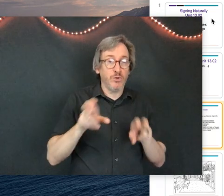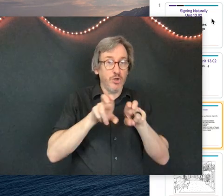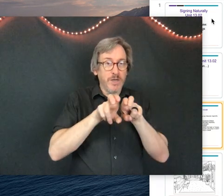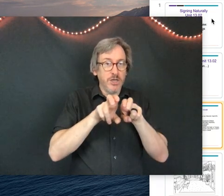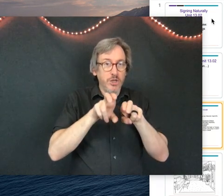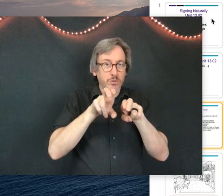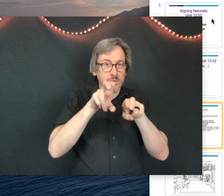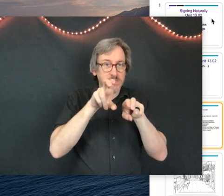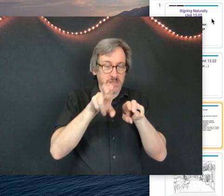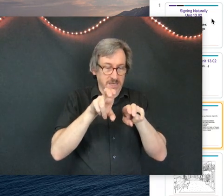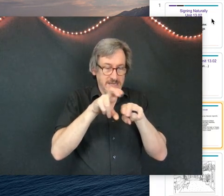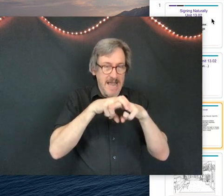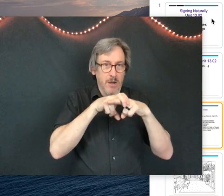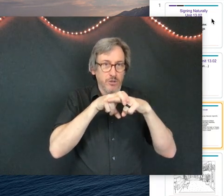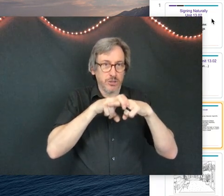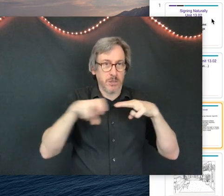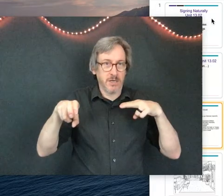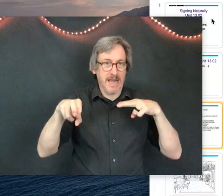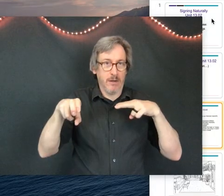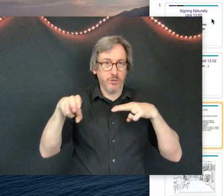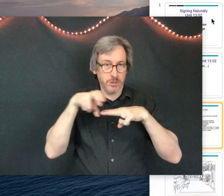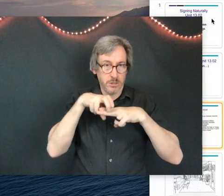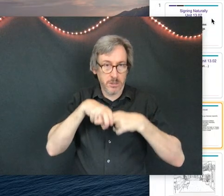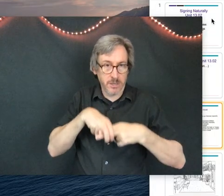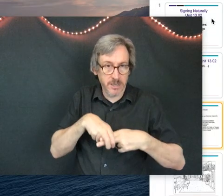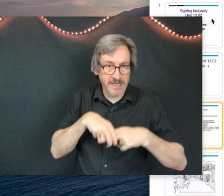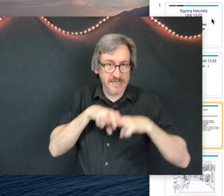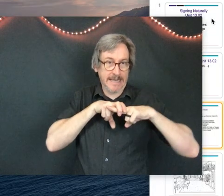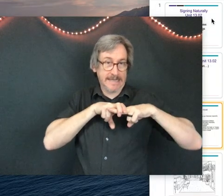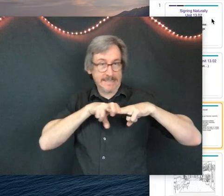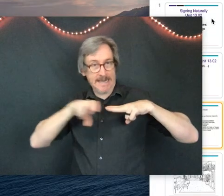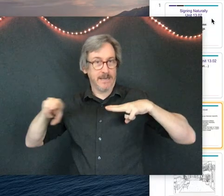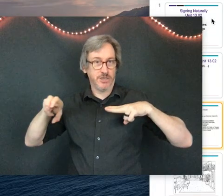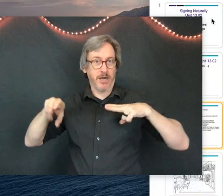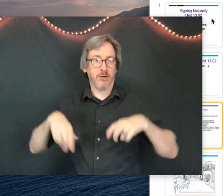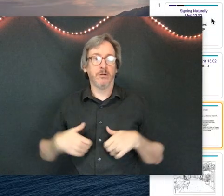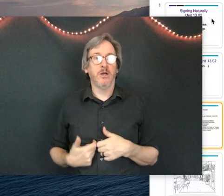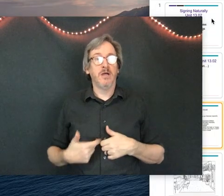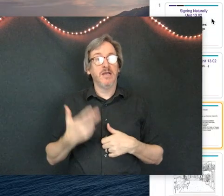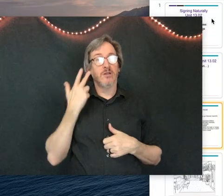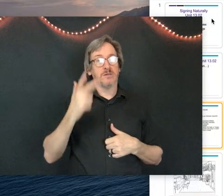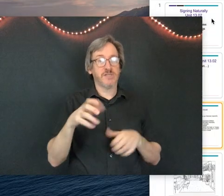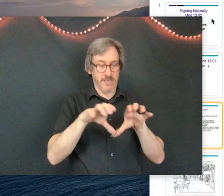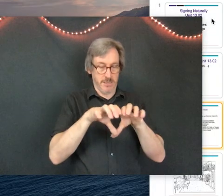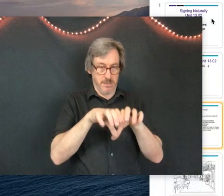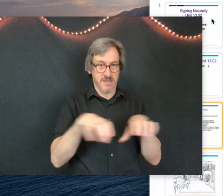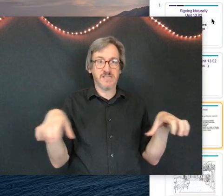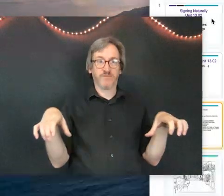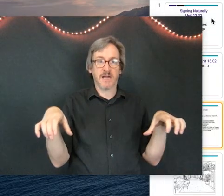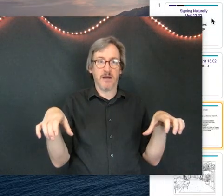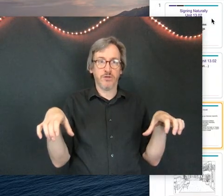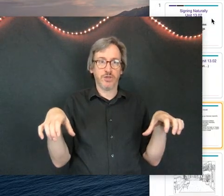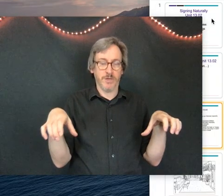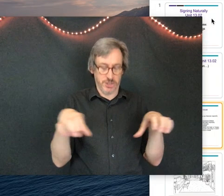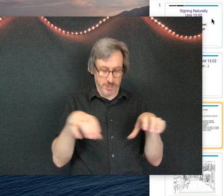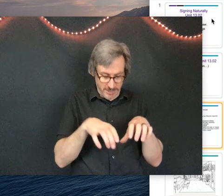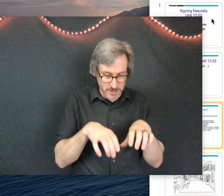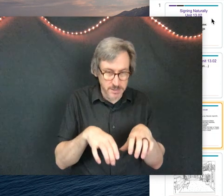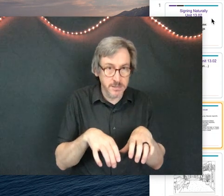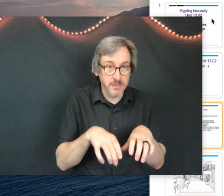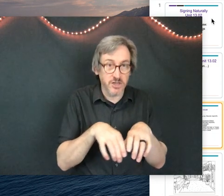So you can use couch. Couch, it's like an extended chair. You'll also see this for couch,